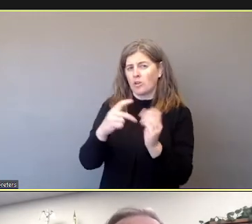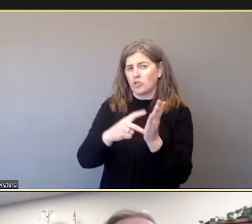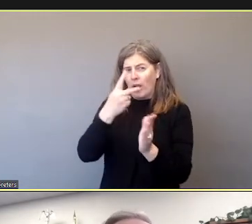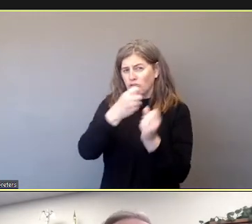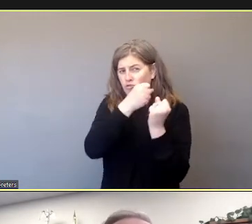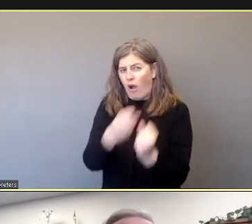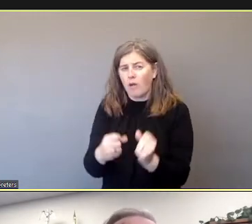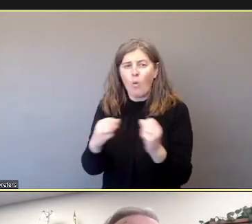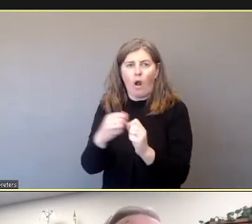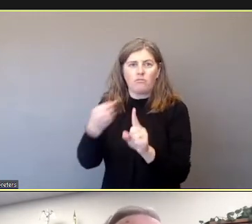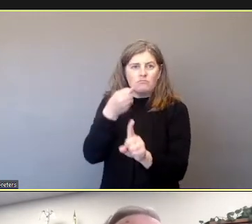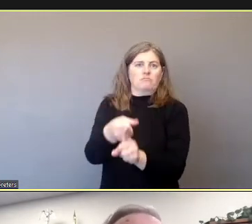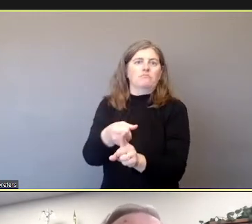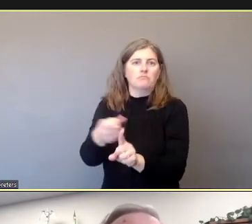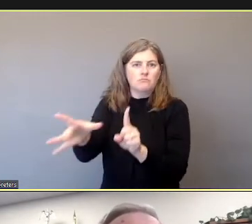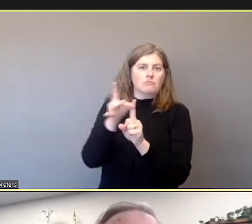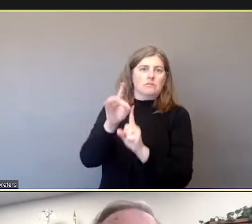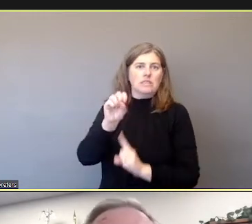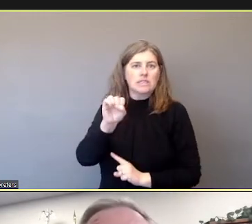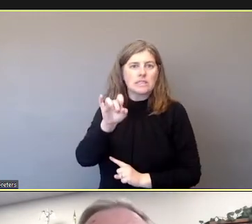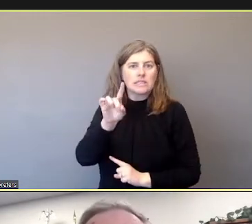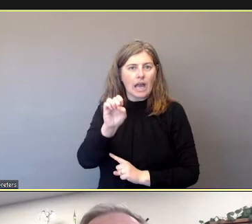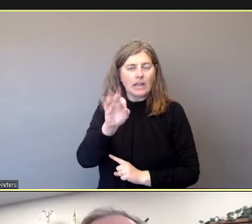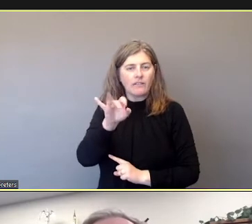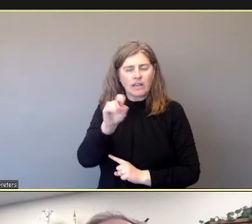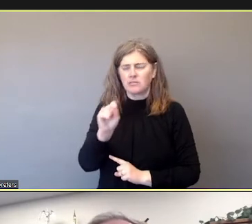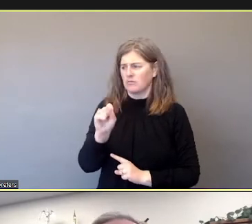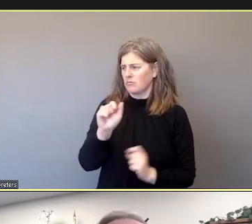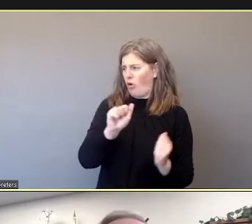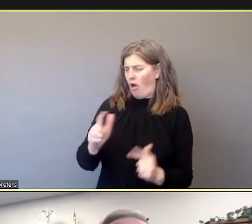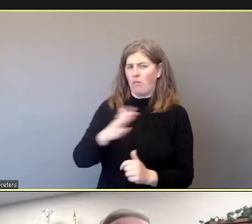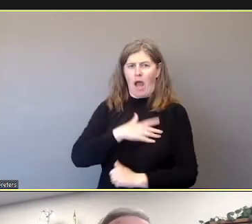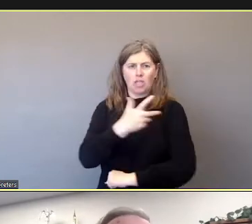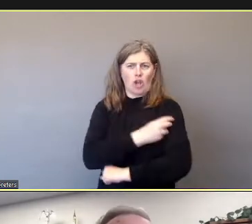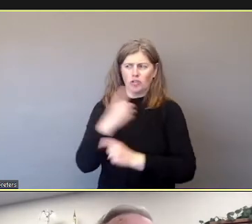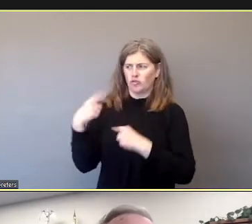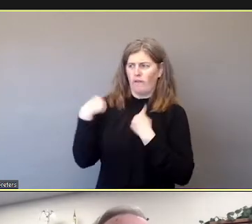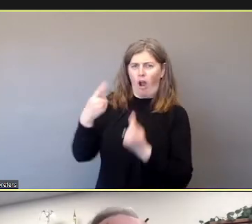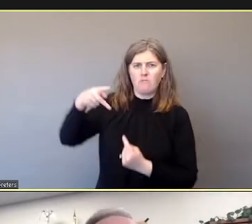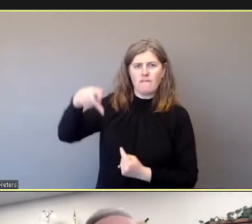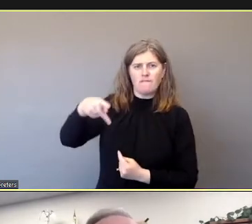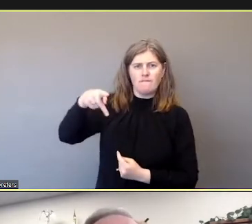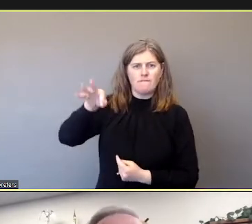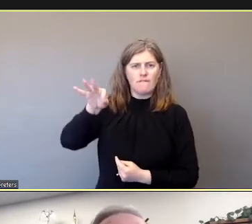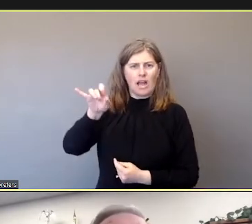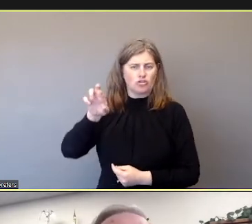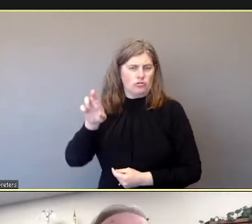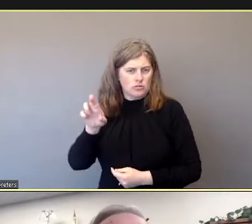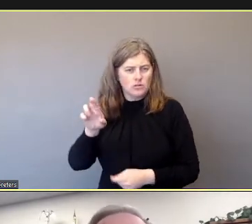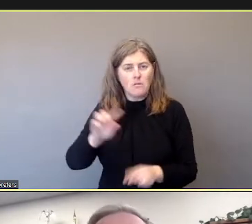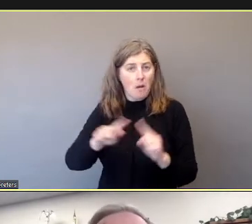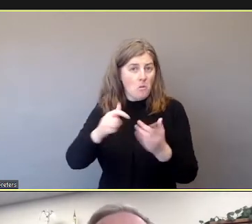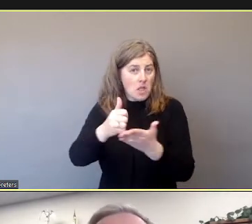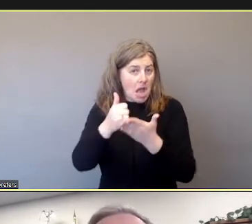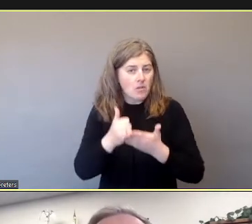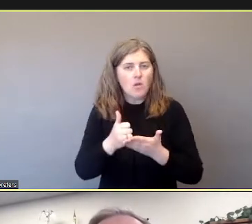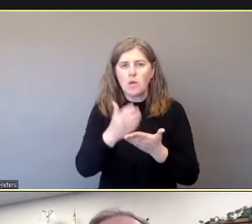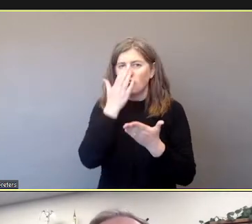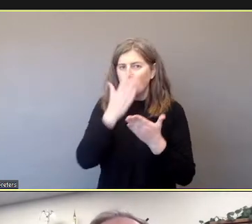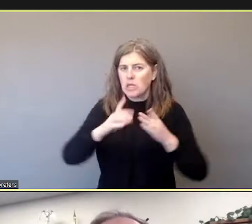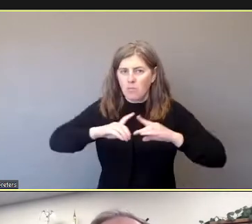effects than Pfizer. All my shots so far have been Pfizer, but it's just helpful. We have a great